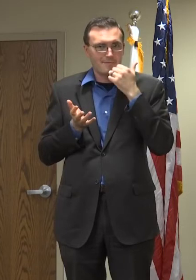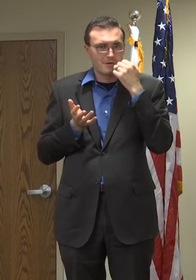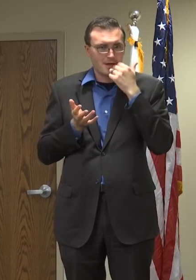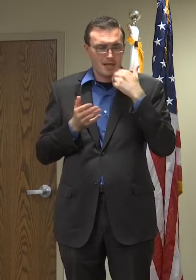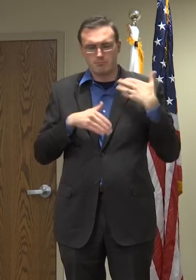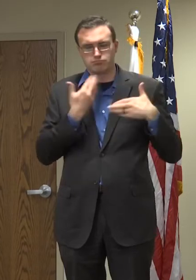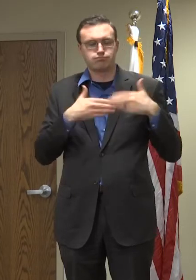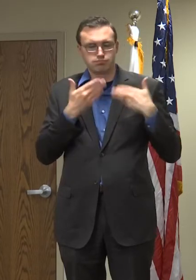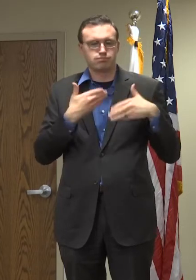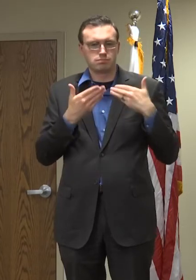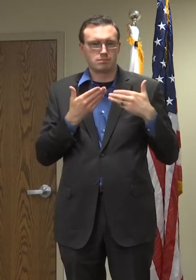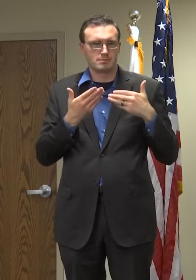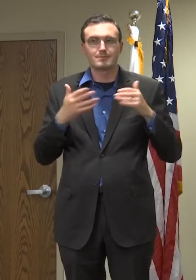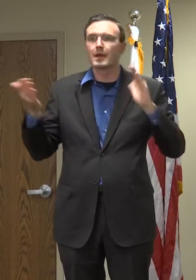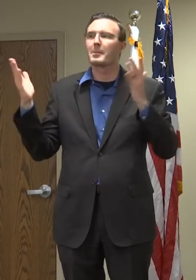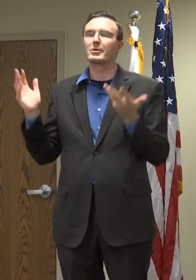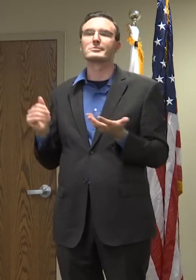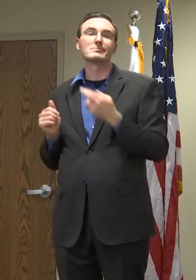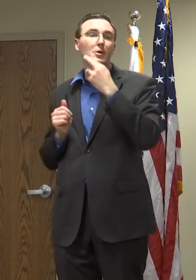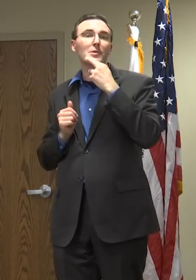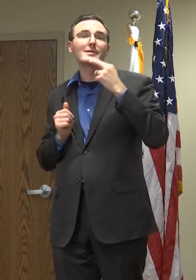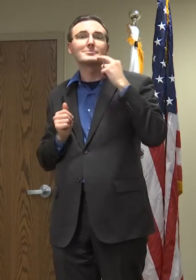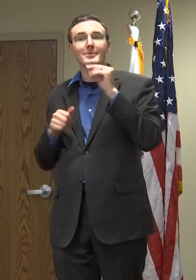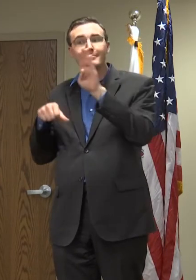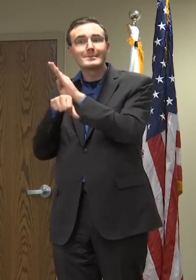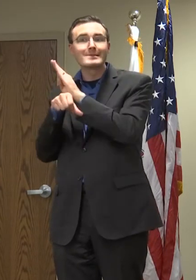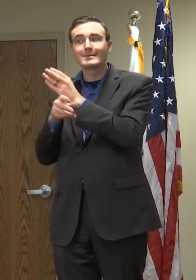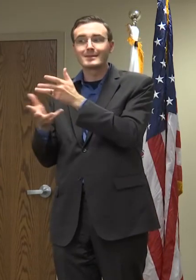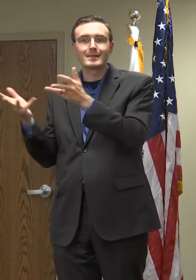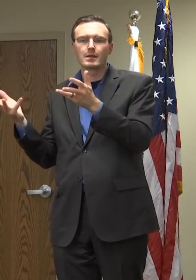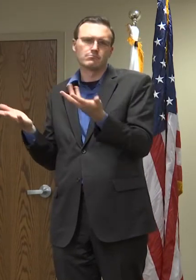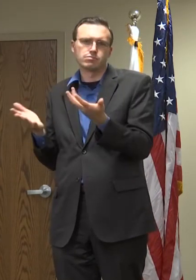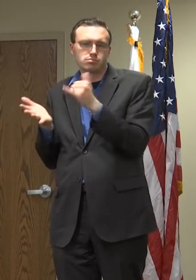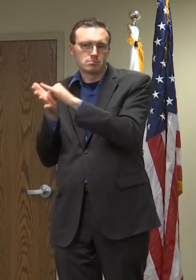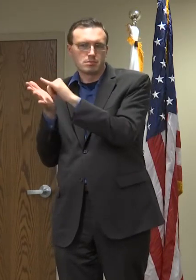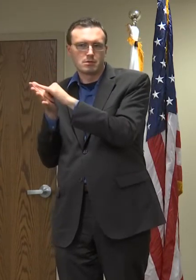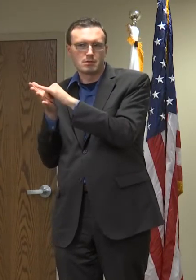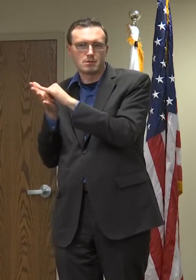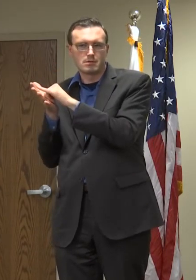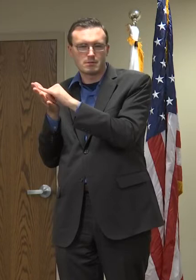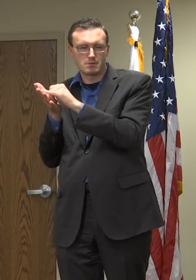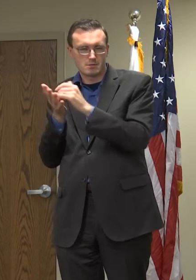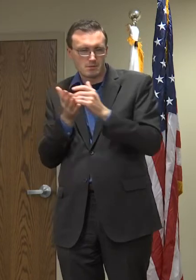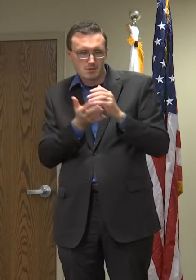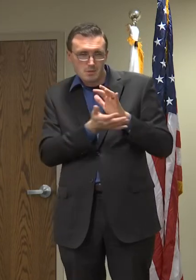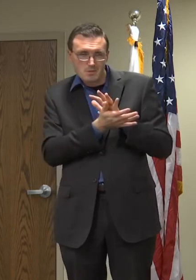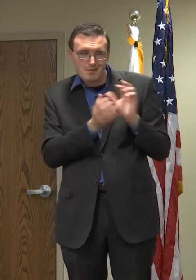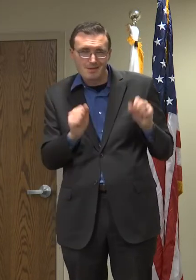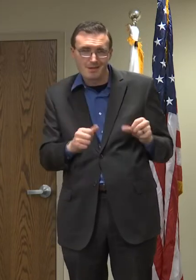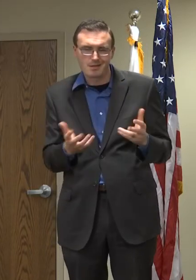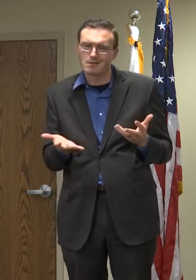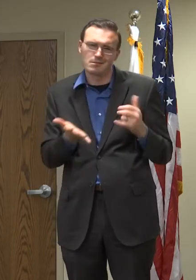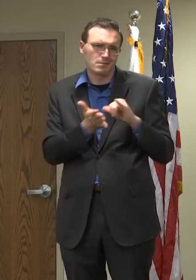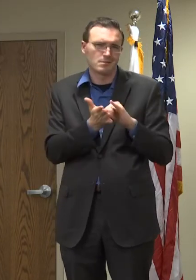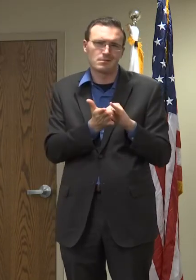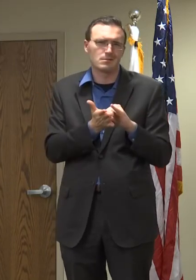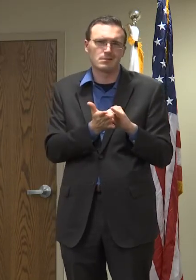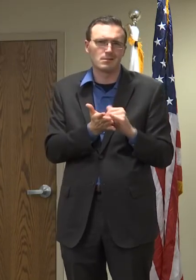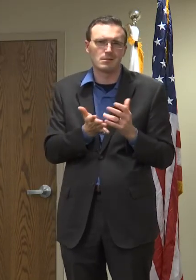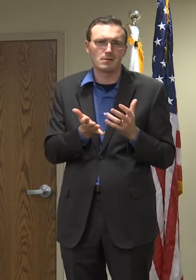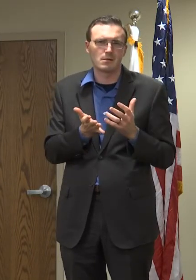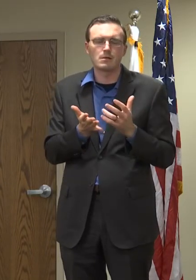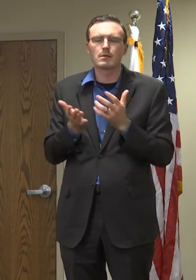that pace. And so how will we be able to do that effectively? And parents or guardians are going to need to be prepared if an